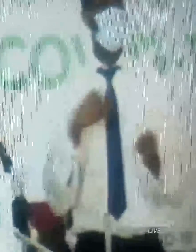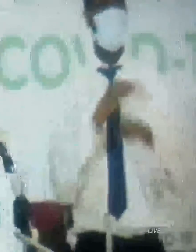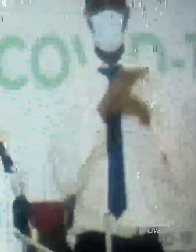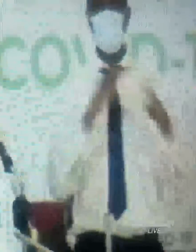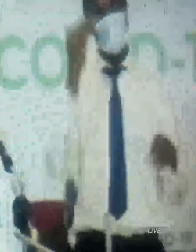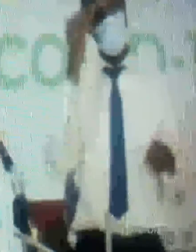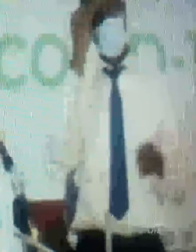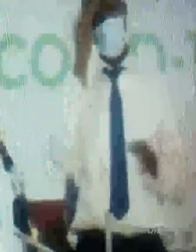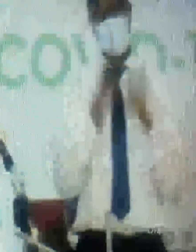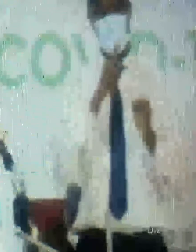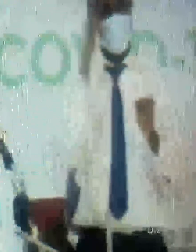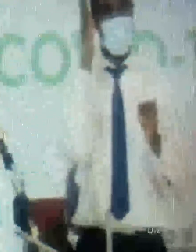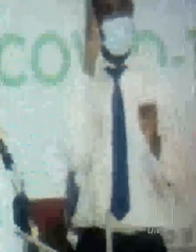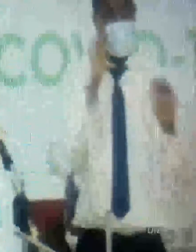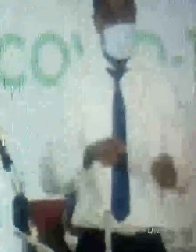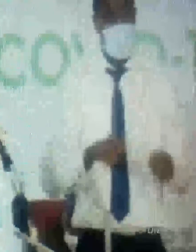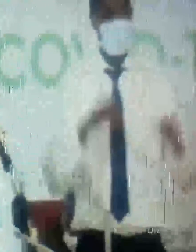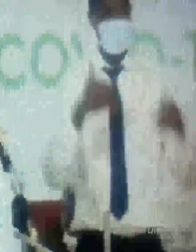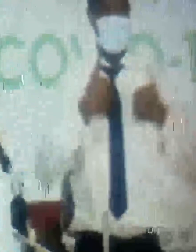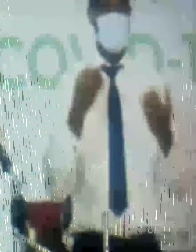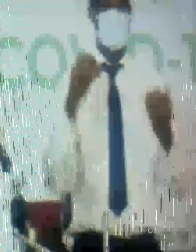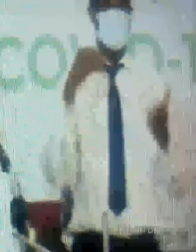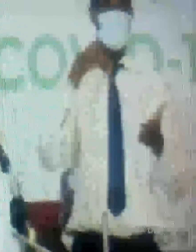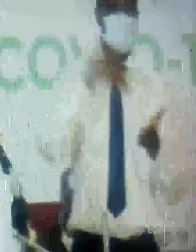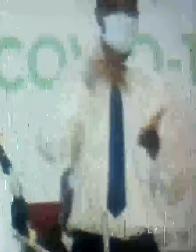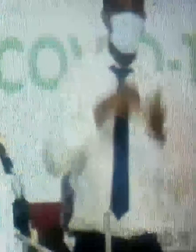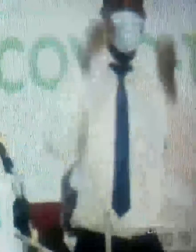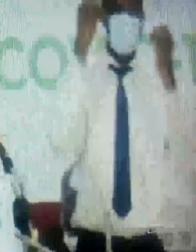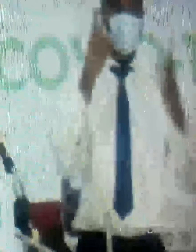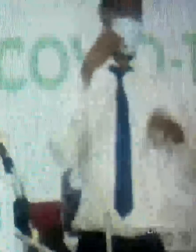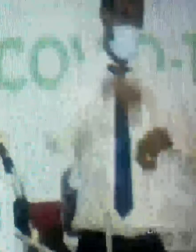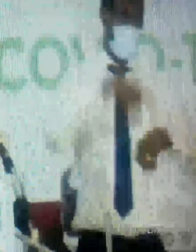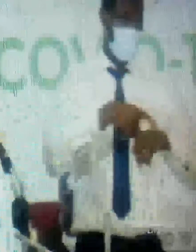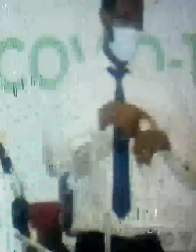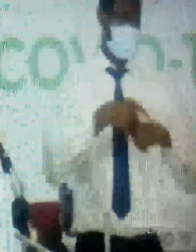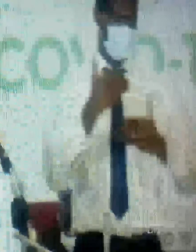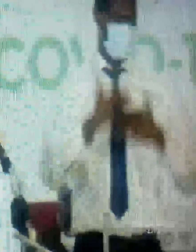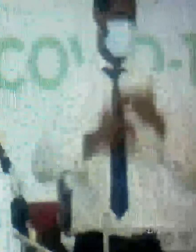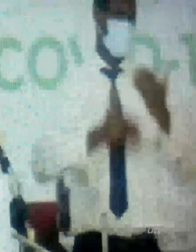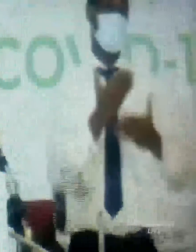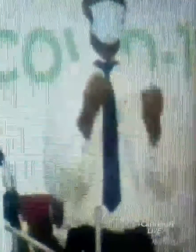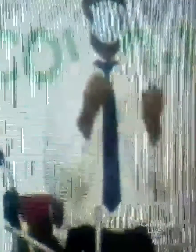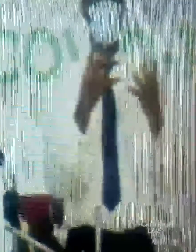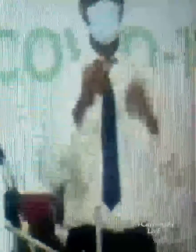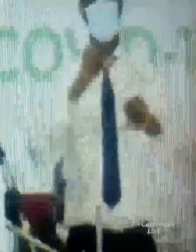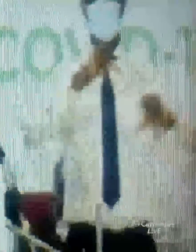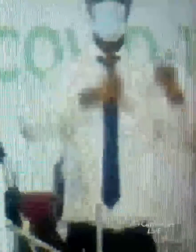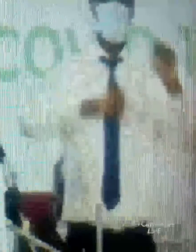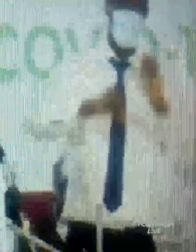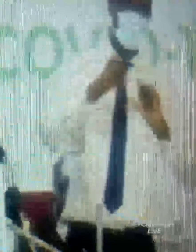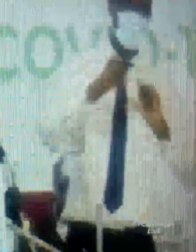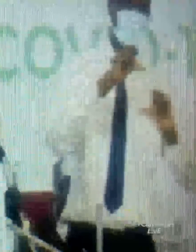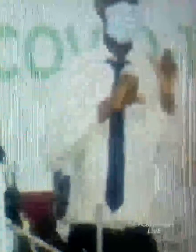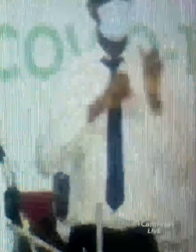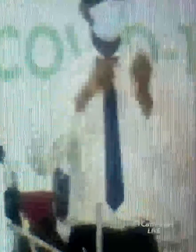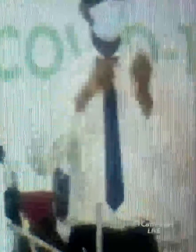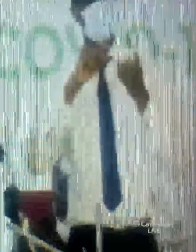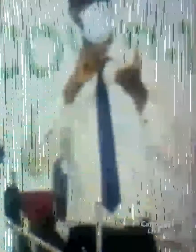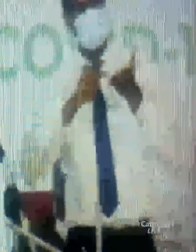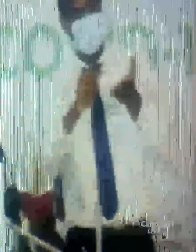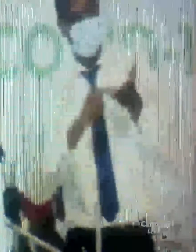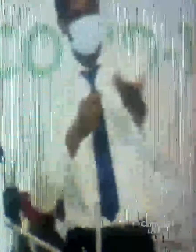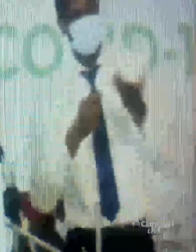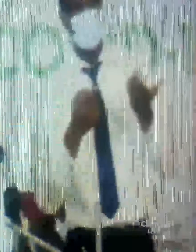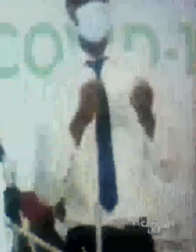have it severally until we follow people over longer periods of time. But a lot of science is emerging about this. Immunity